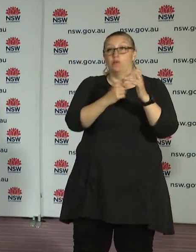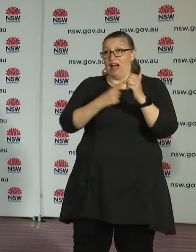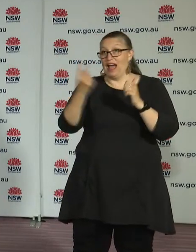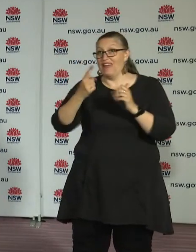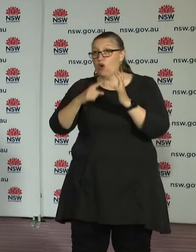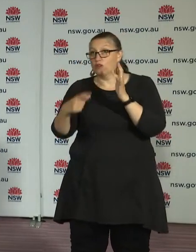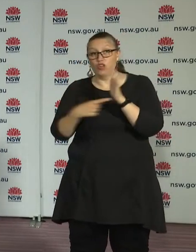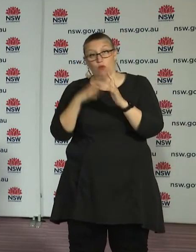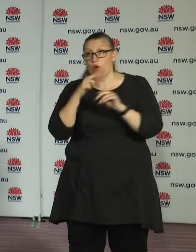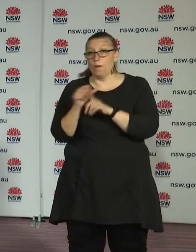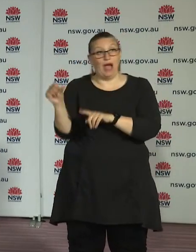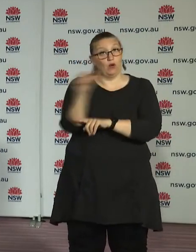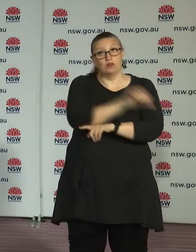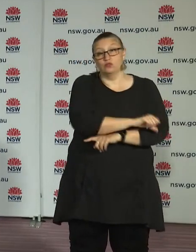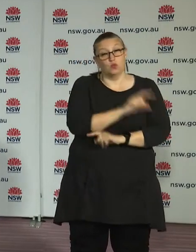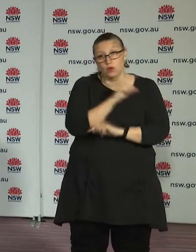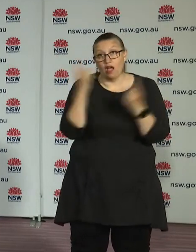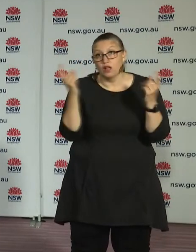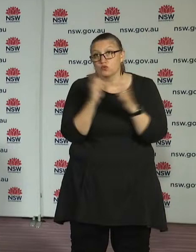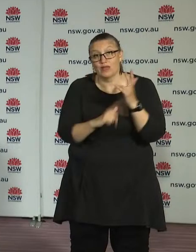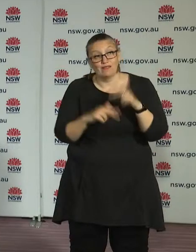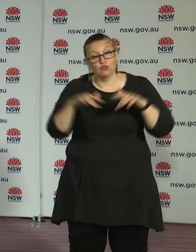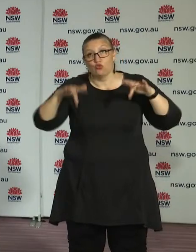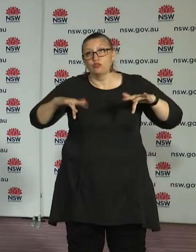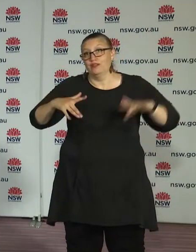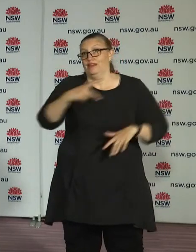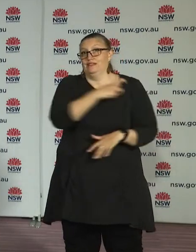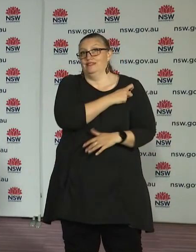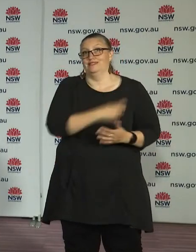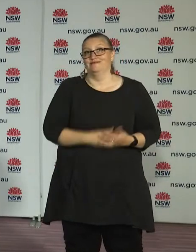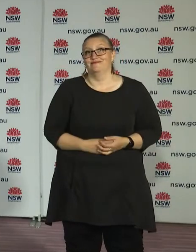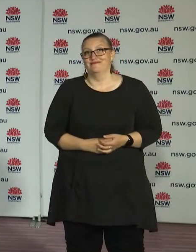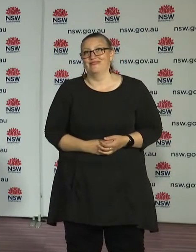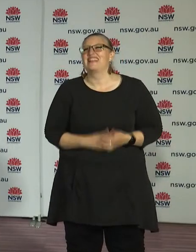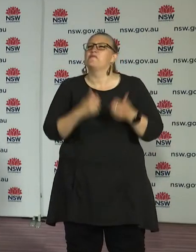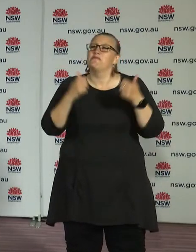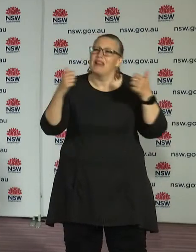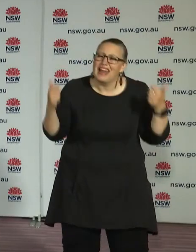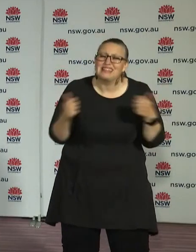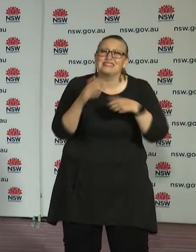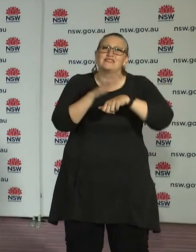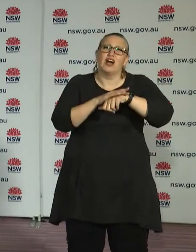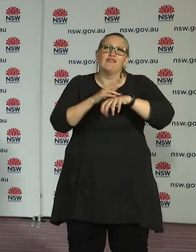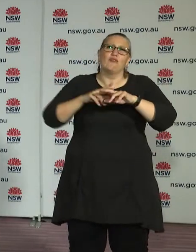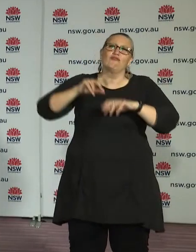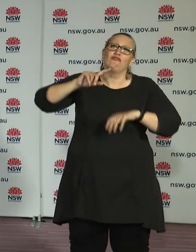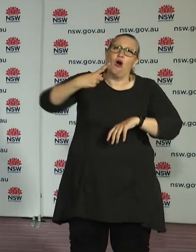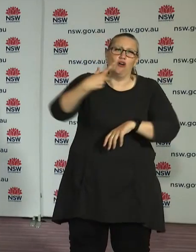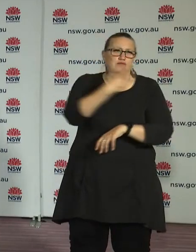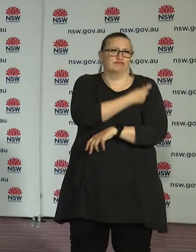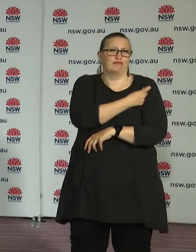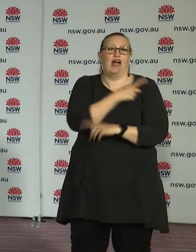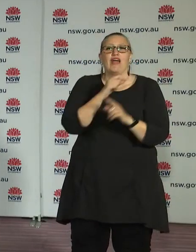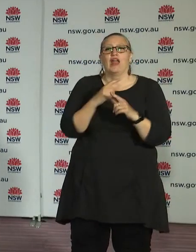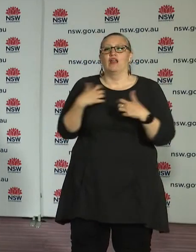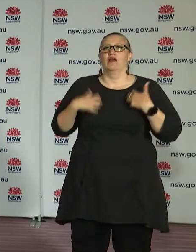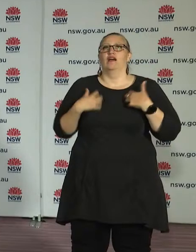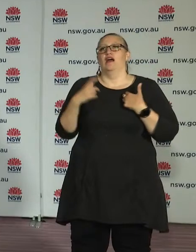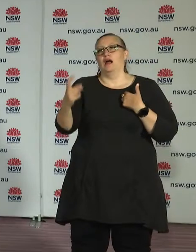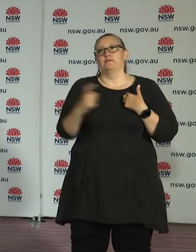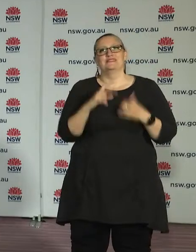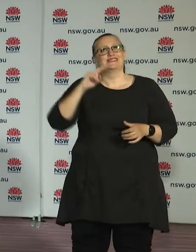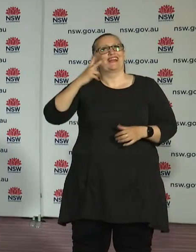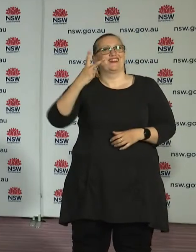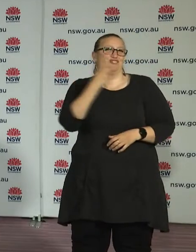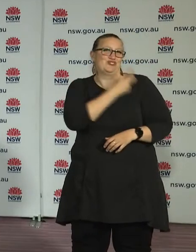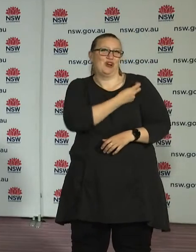very clear about this point, and I just stress to everybody there is still time to get in your first shot and then your second shot, because